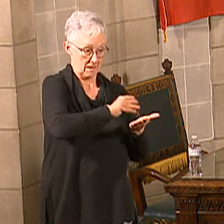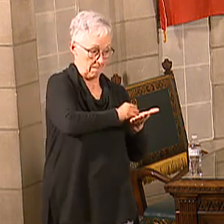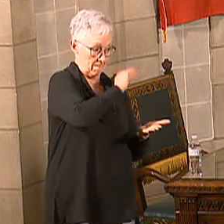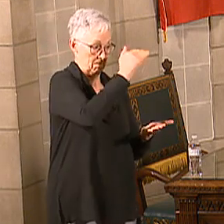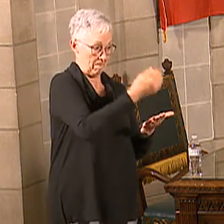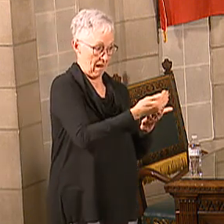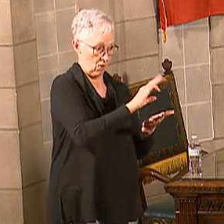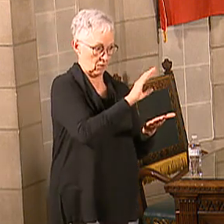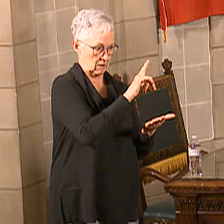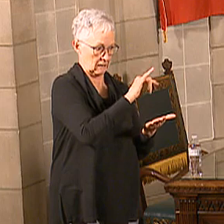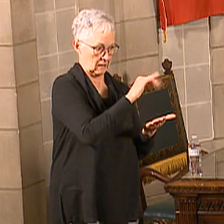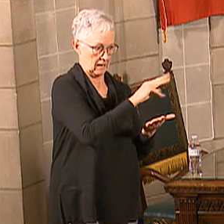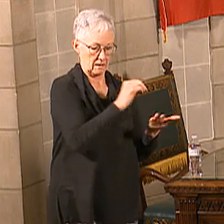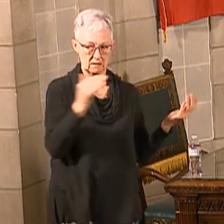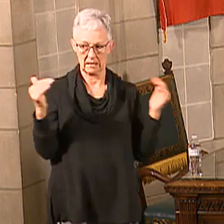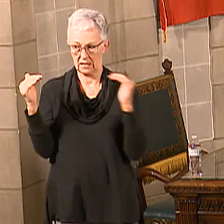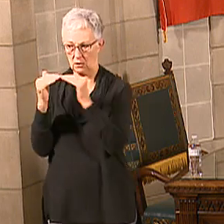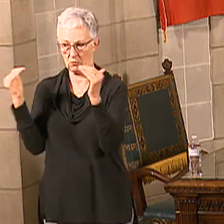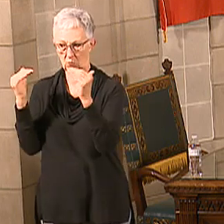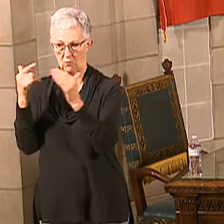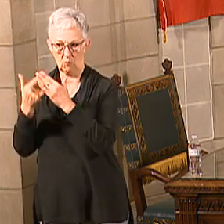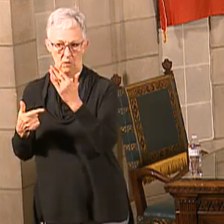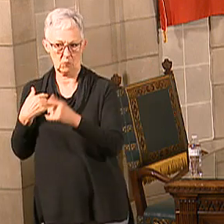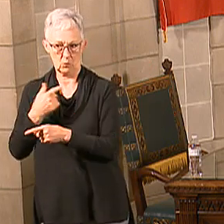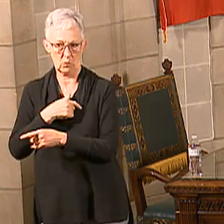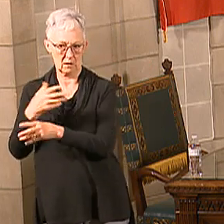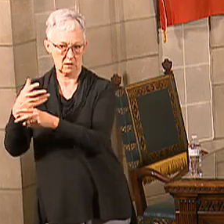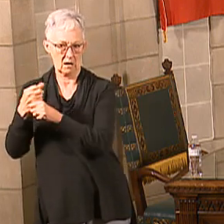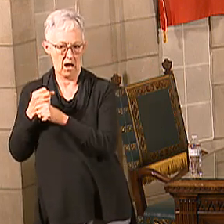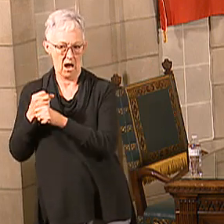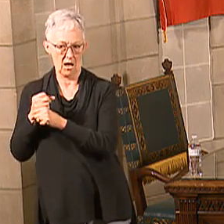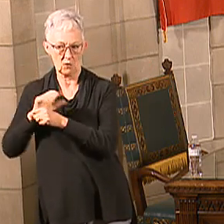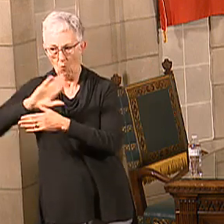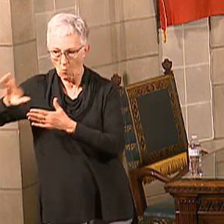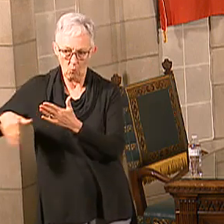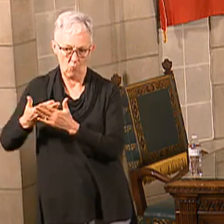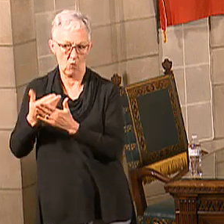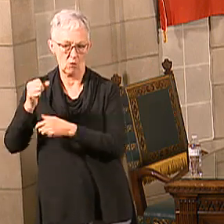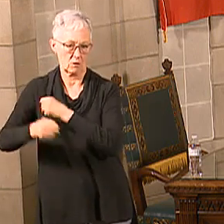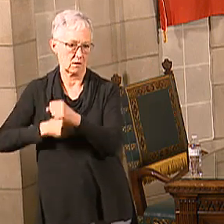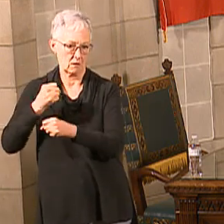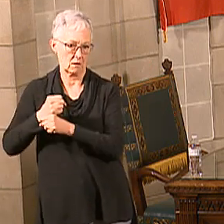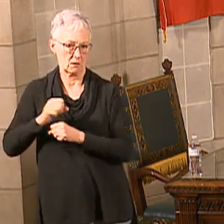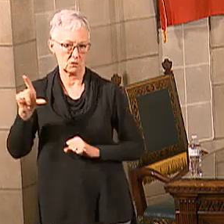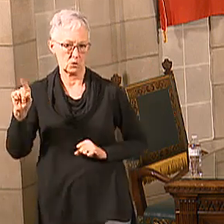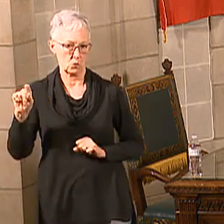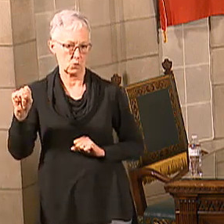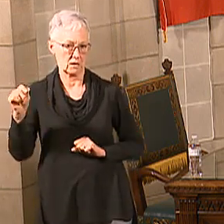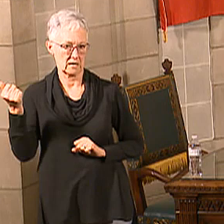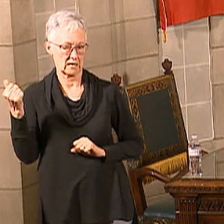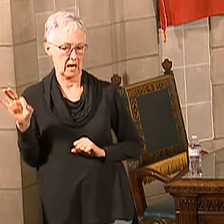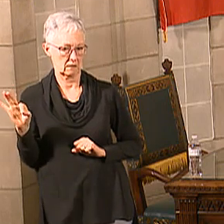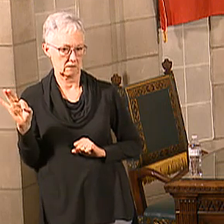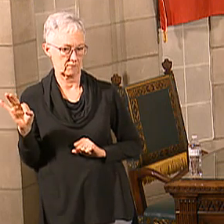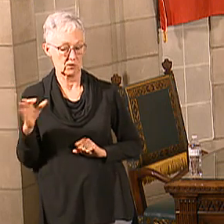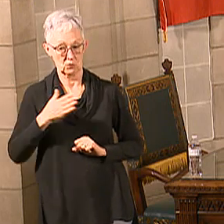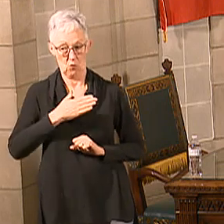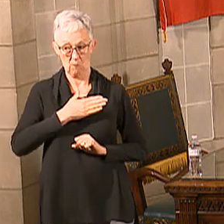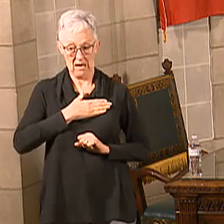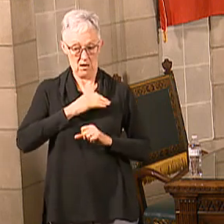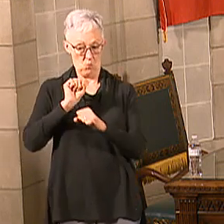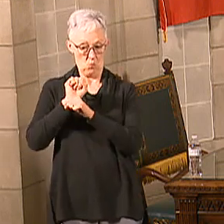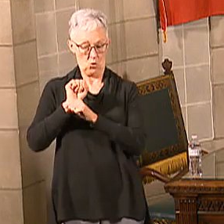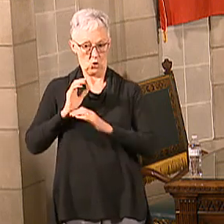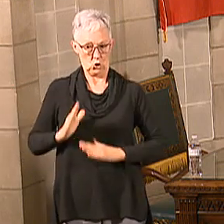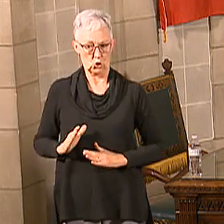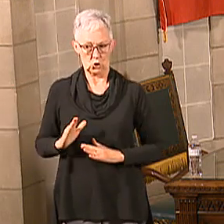2019. And although I've doubled my staff, that's in terms of people that are adjudicating those claims, it's still going to